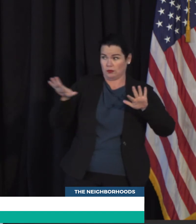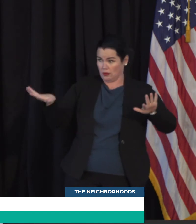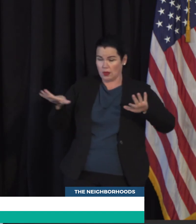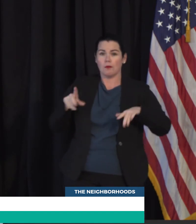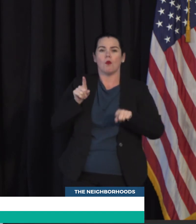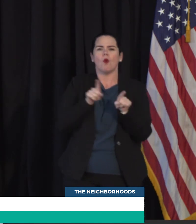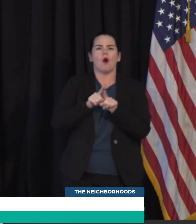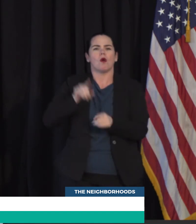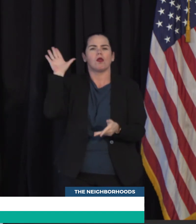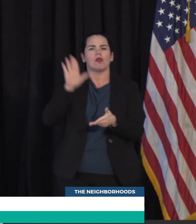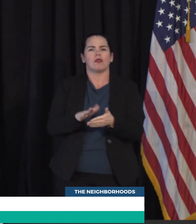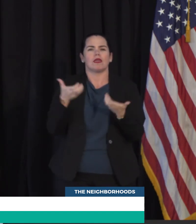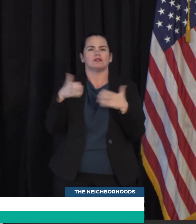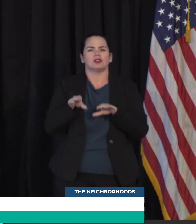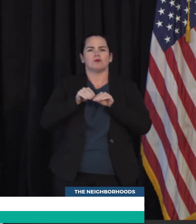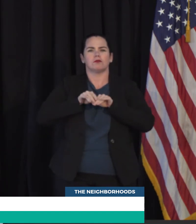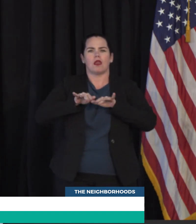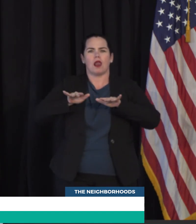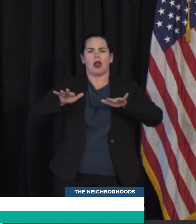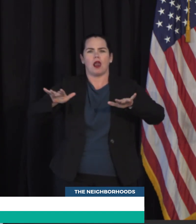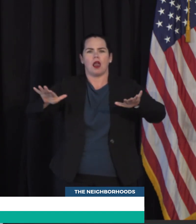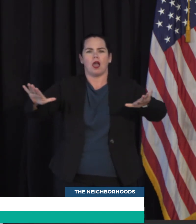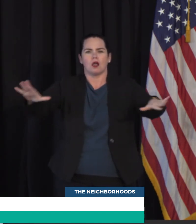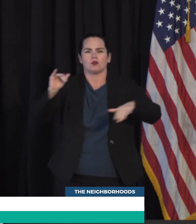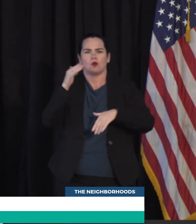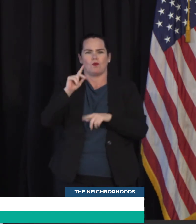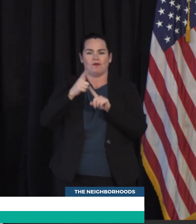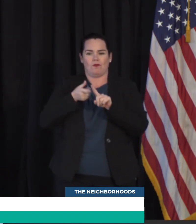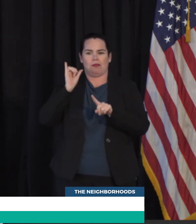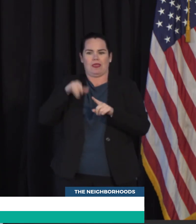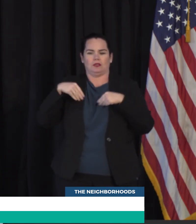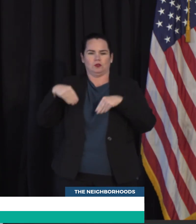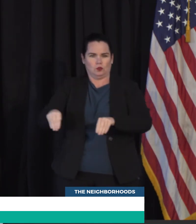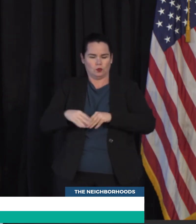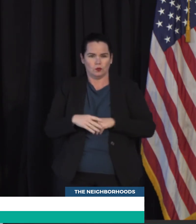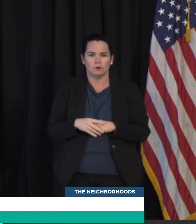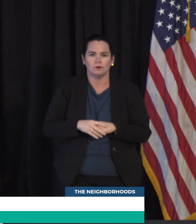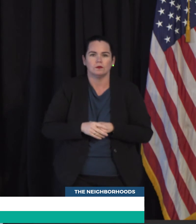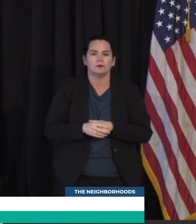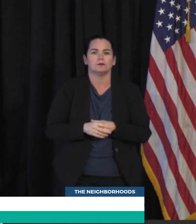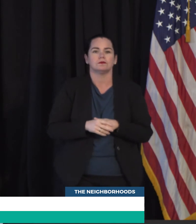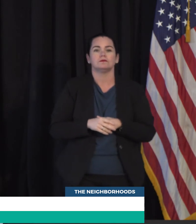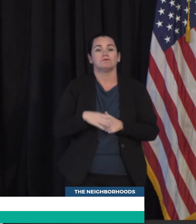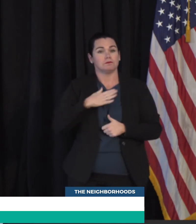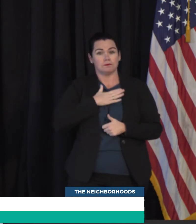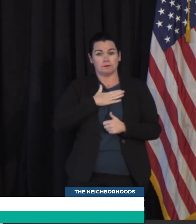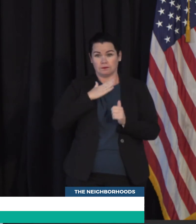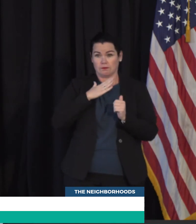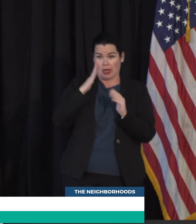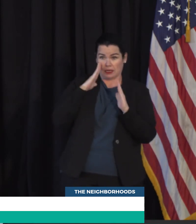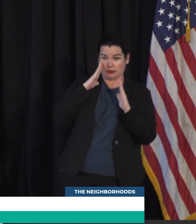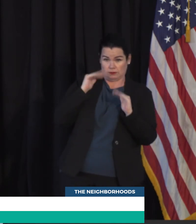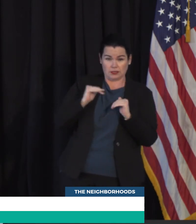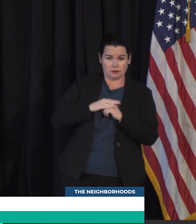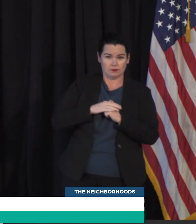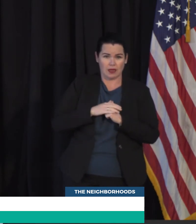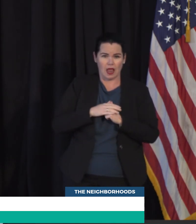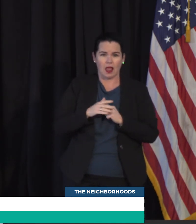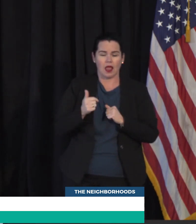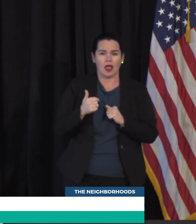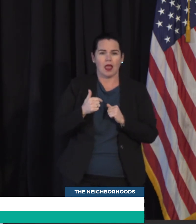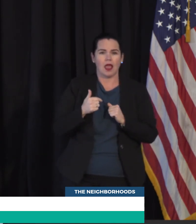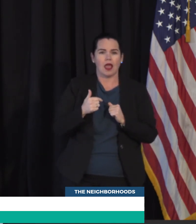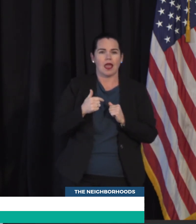transmission and introductions of COVID-19 into our communities. So this is my expectation, and I am counting